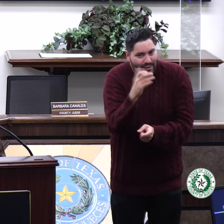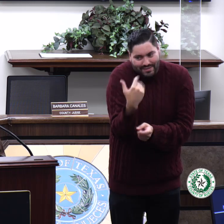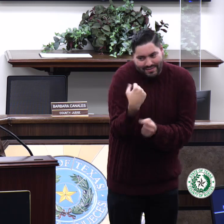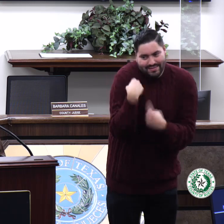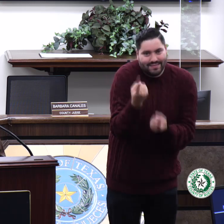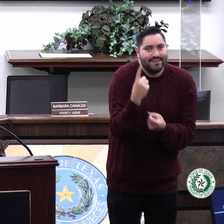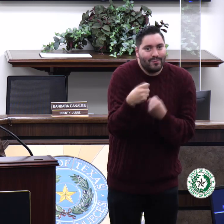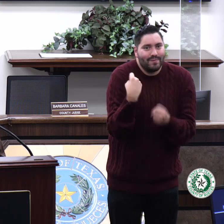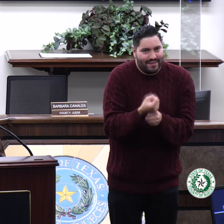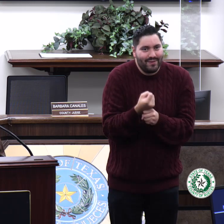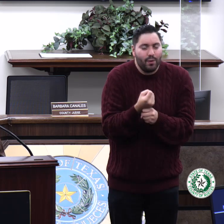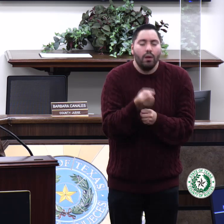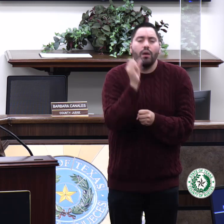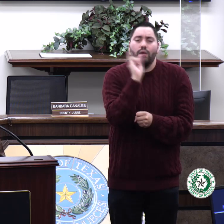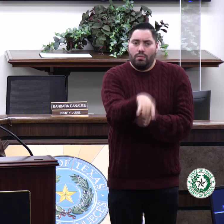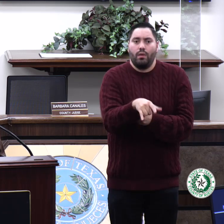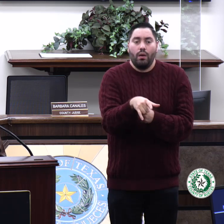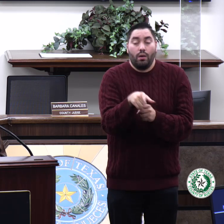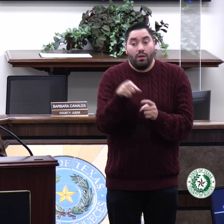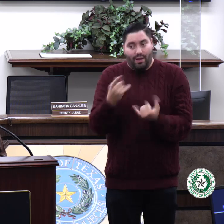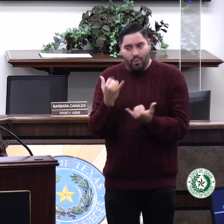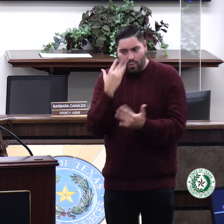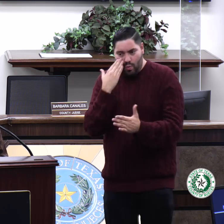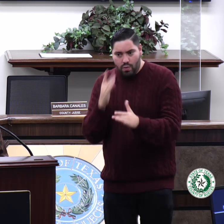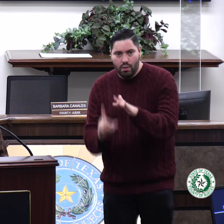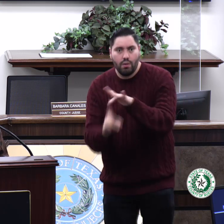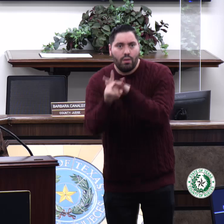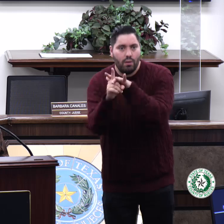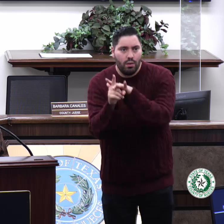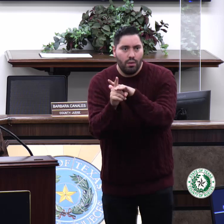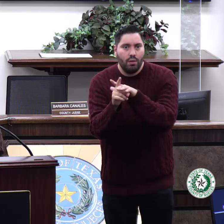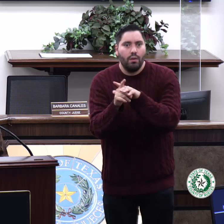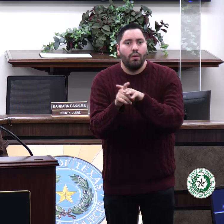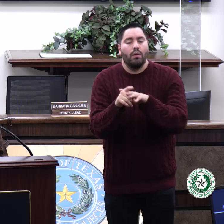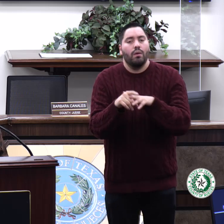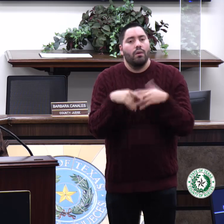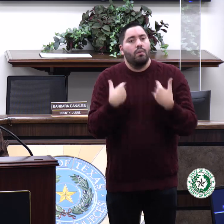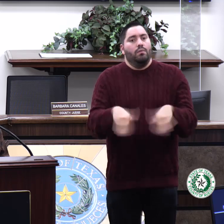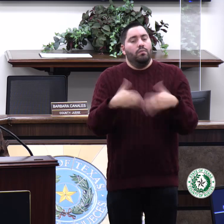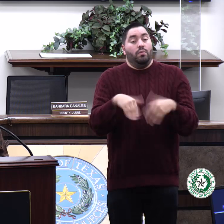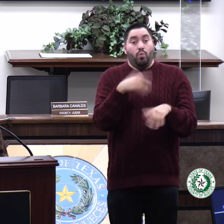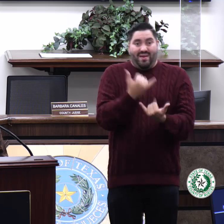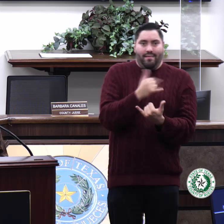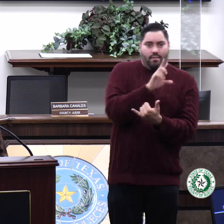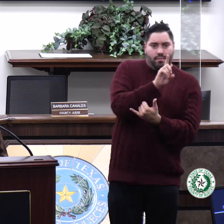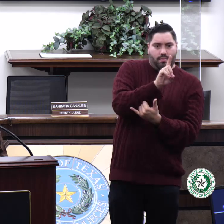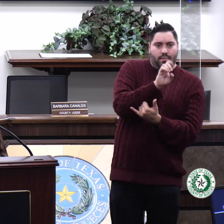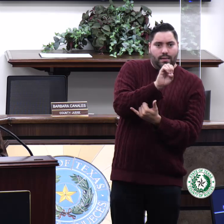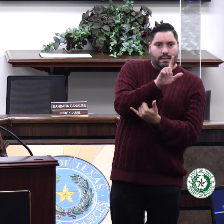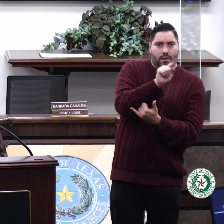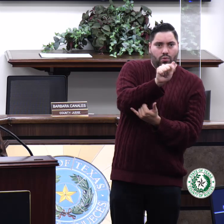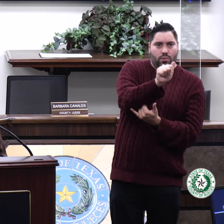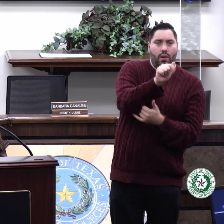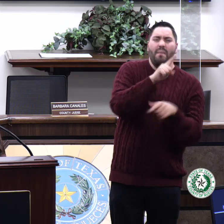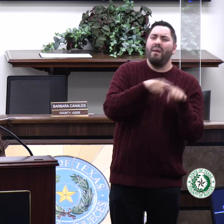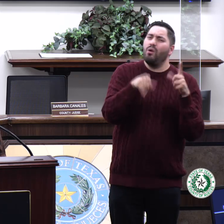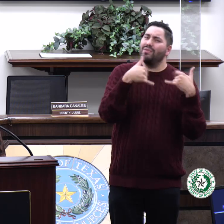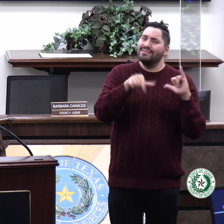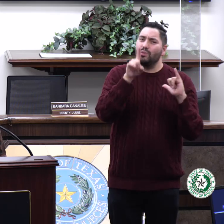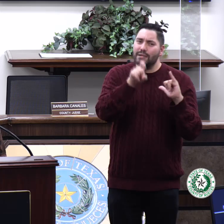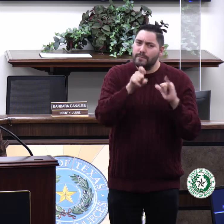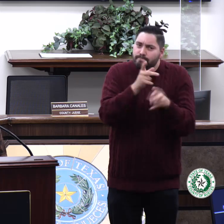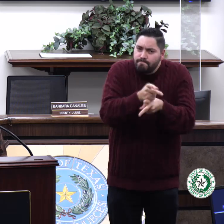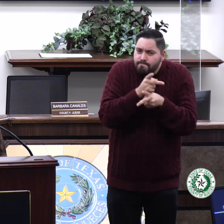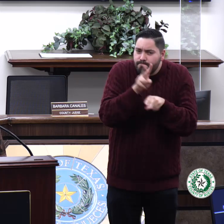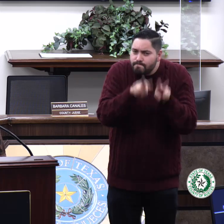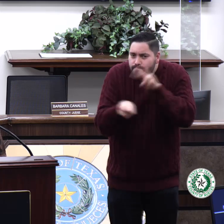year. This is by far the most prevalent virus that we have today. But we need to keep our eye on